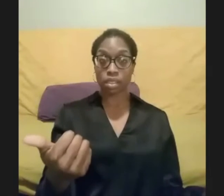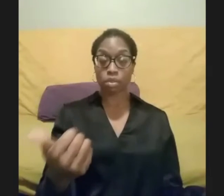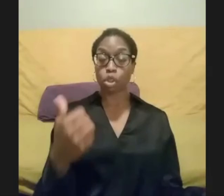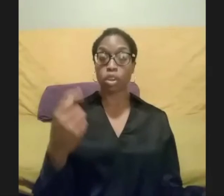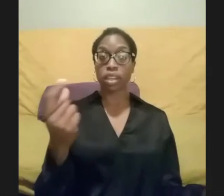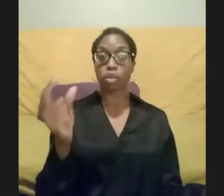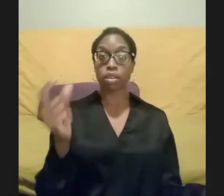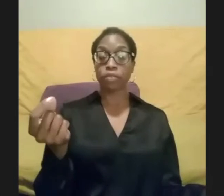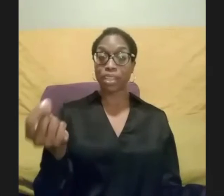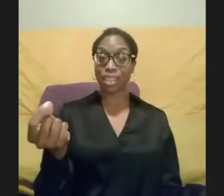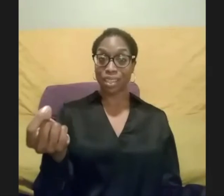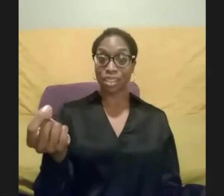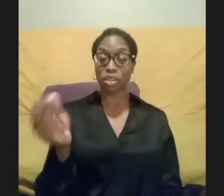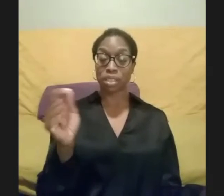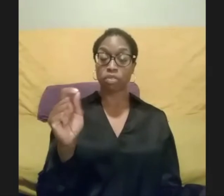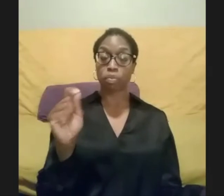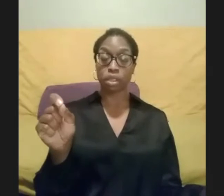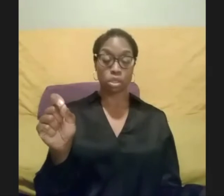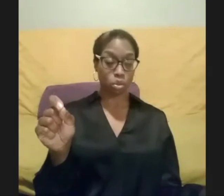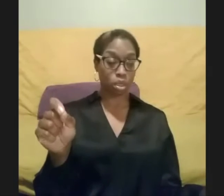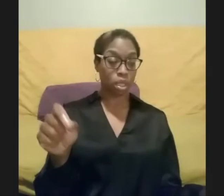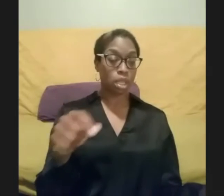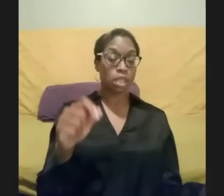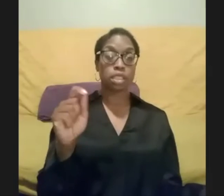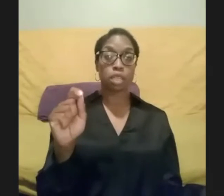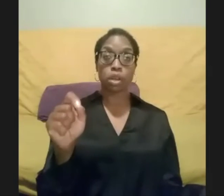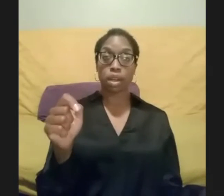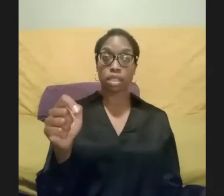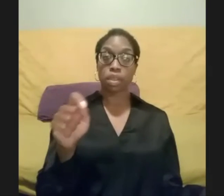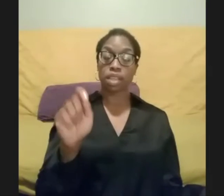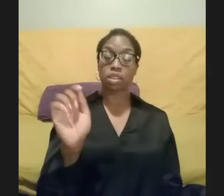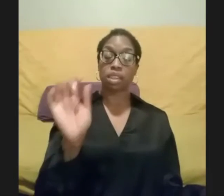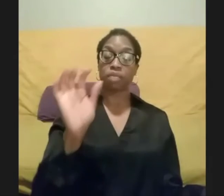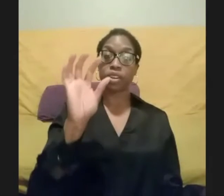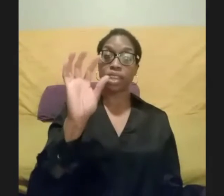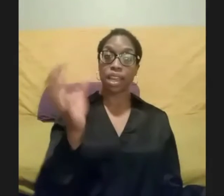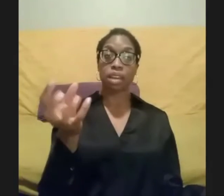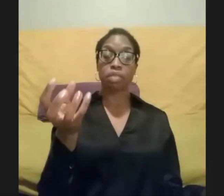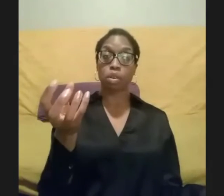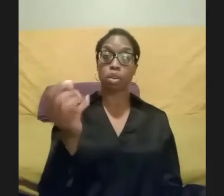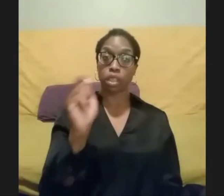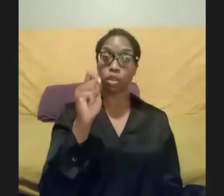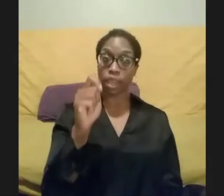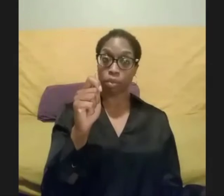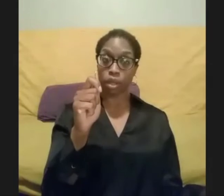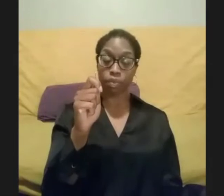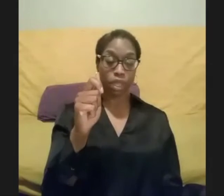So you get like what's called a FIT kit. You're testing for blood in the stool. Sigmoidoscopy, that's looking at the very end of the colon with a little camera.